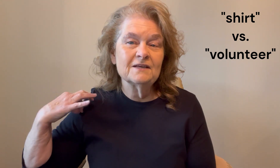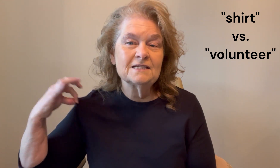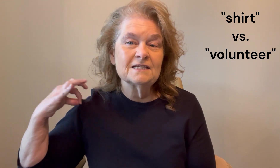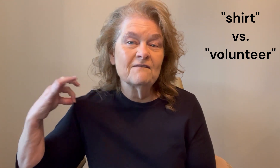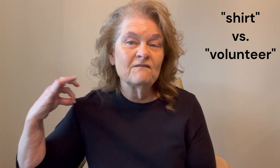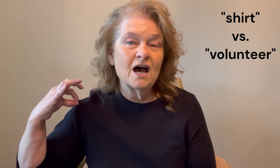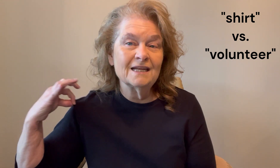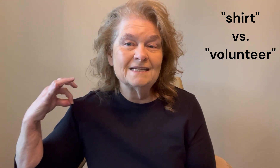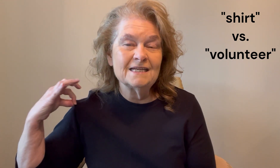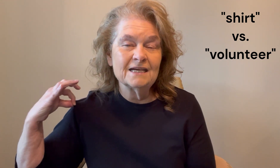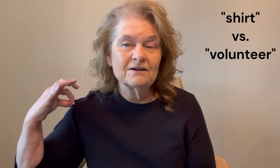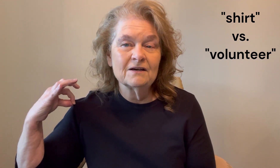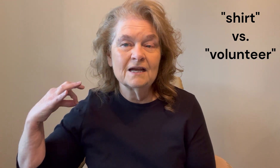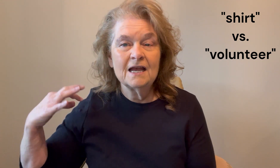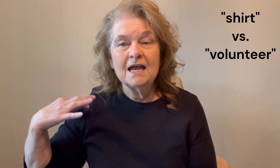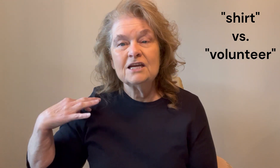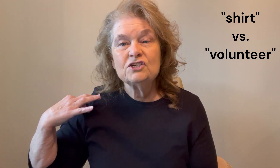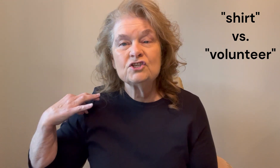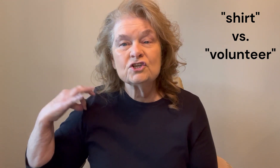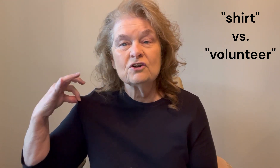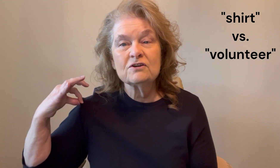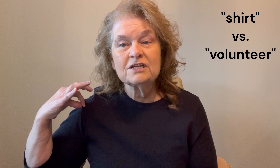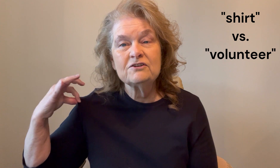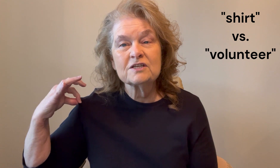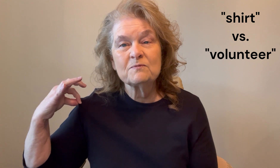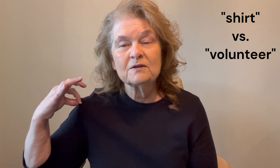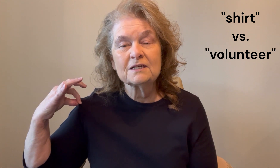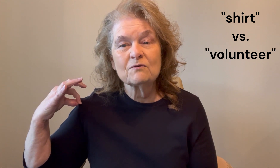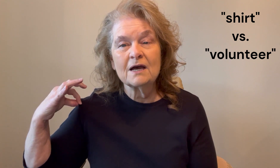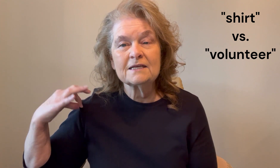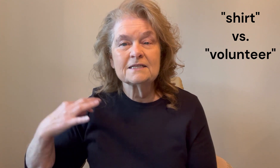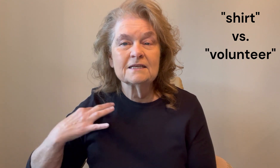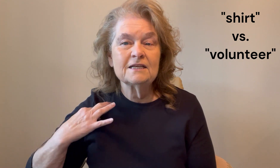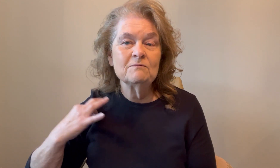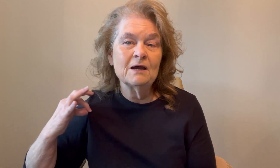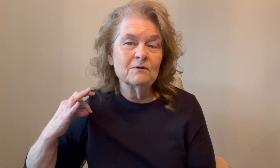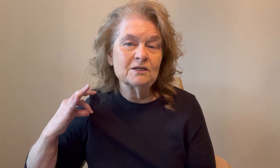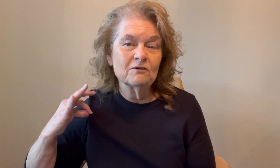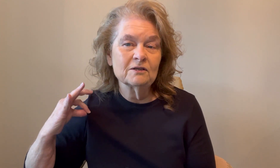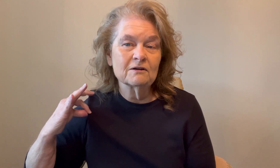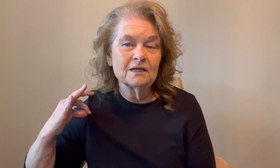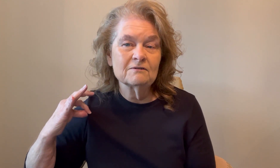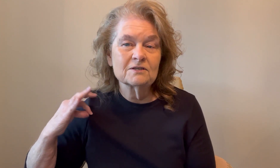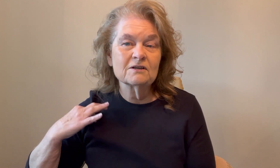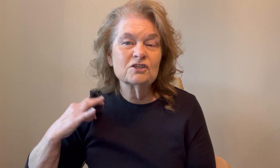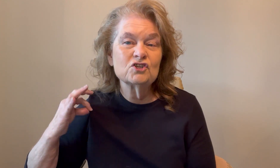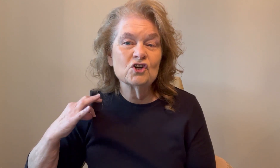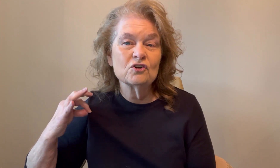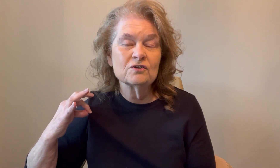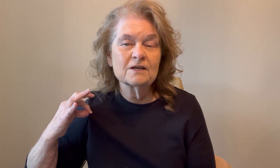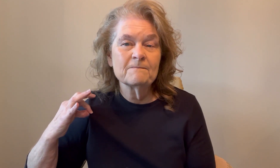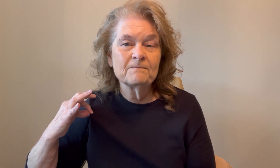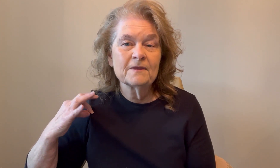is volunteer. Shirt, you just pull it twice. You might want to do it a little closer. Shirt